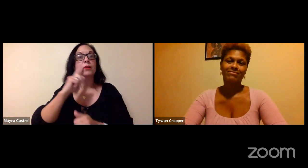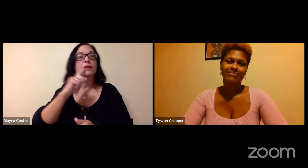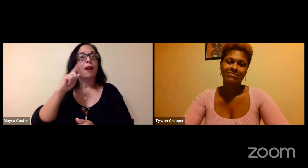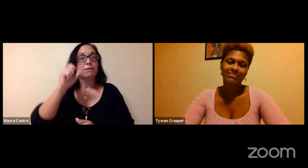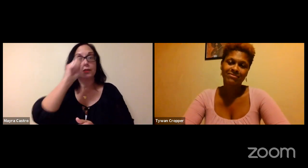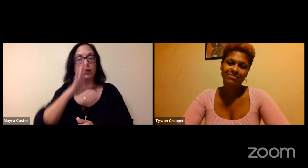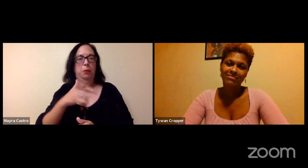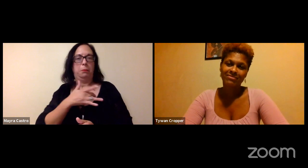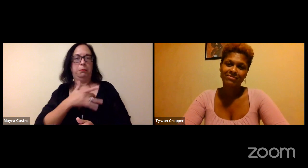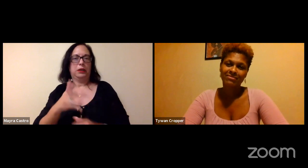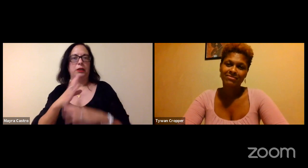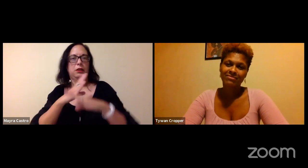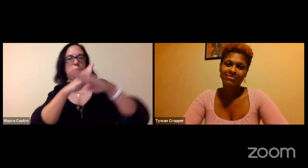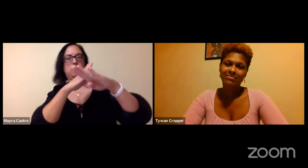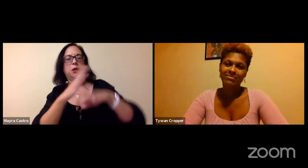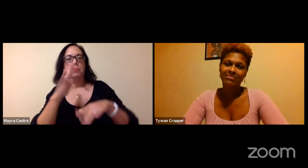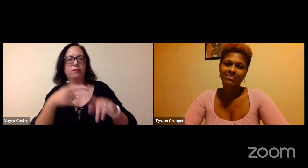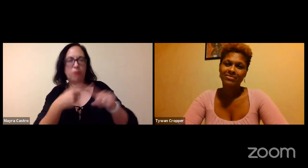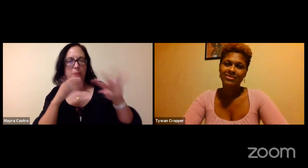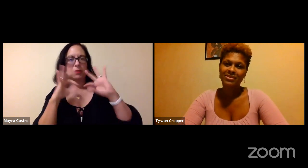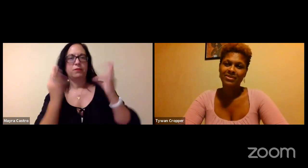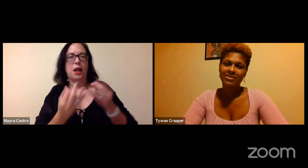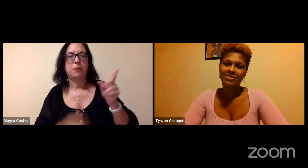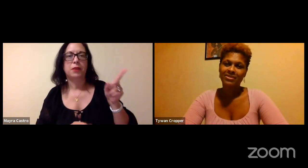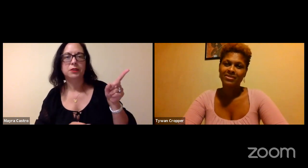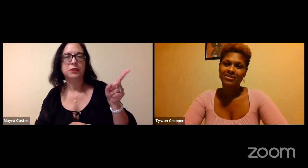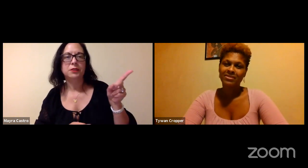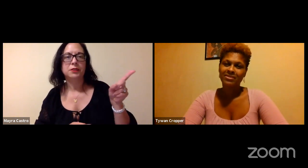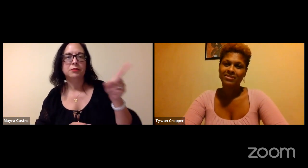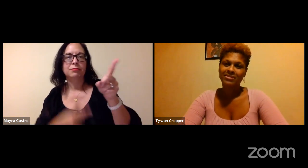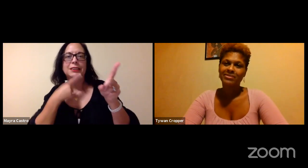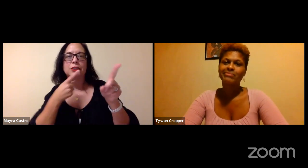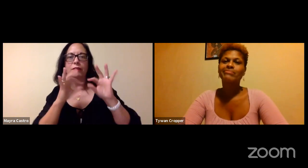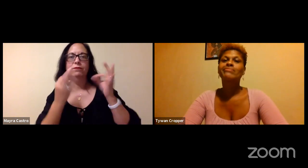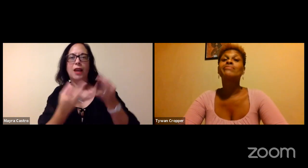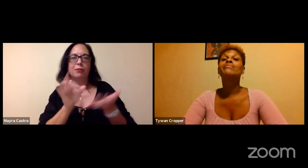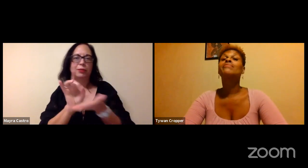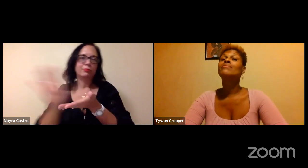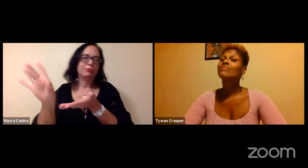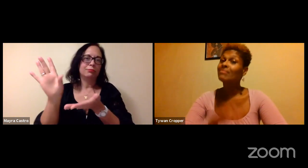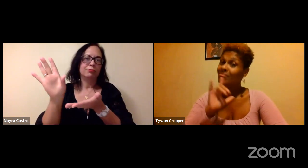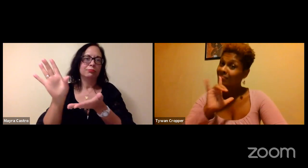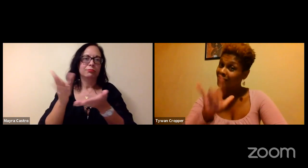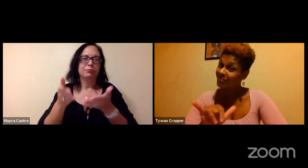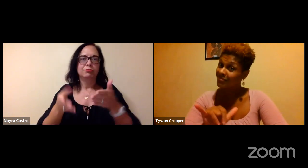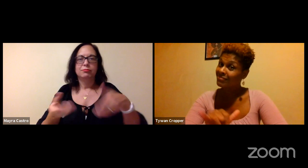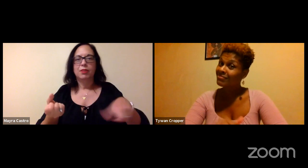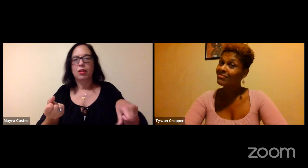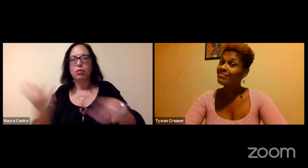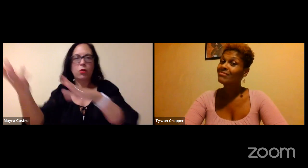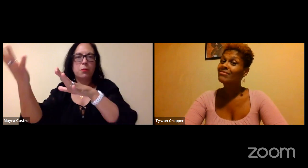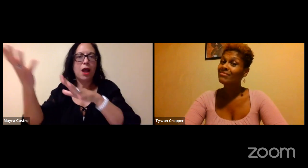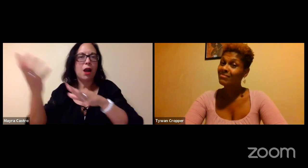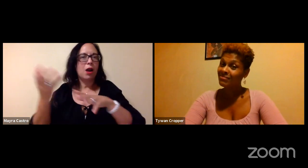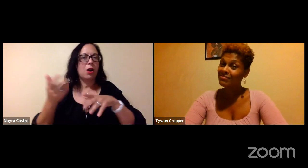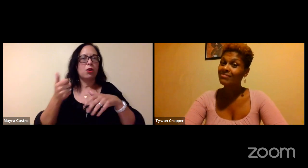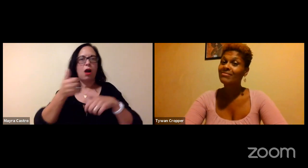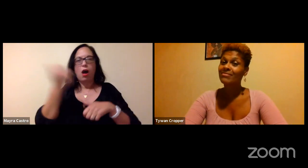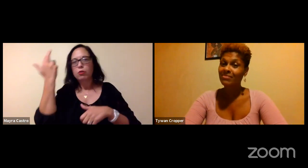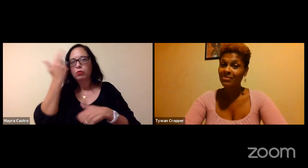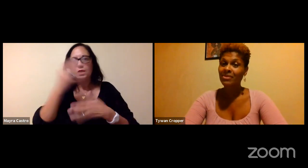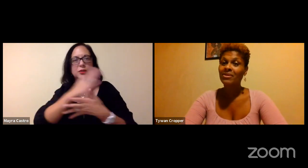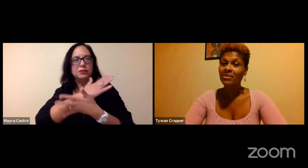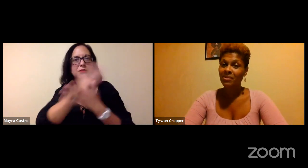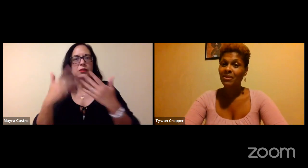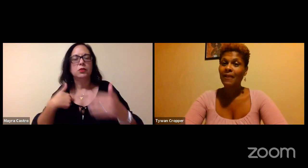great because, you know, the clients that I was working with who had various mental health diagnoses had someone that knew sign